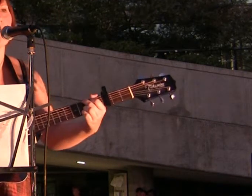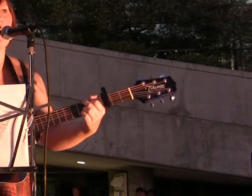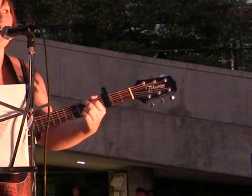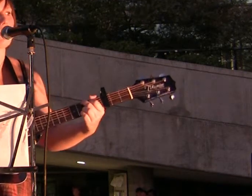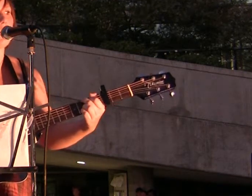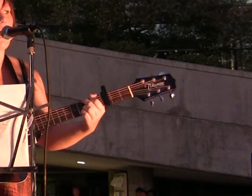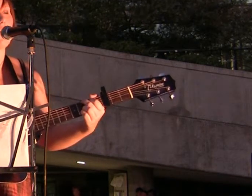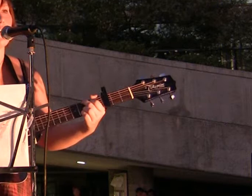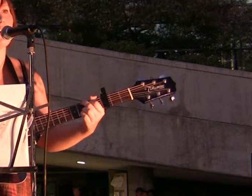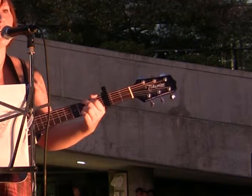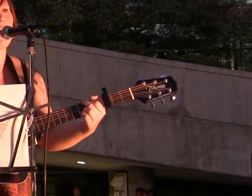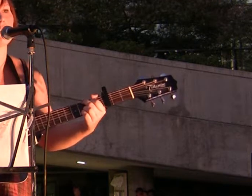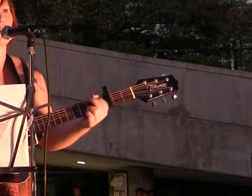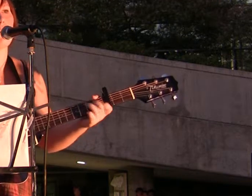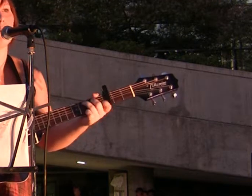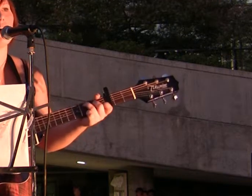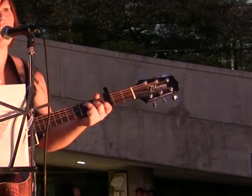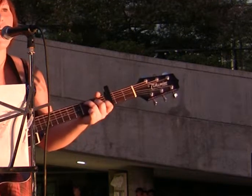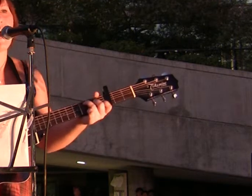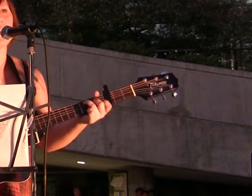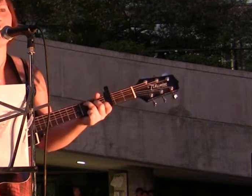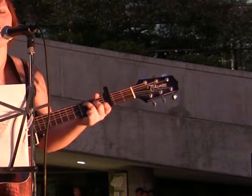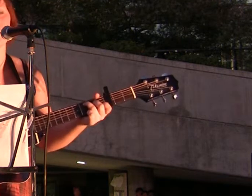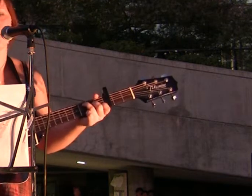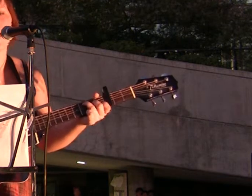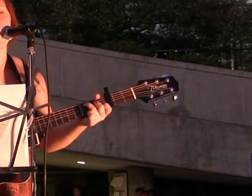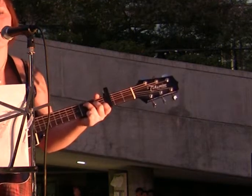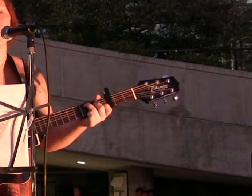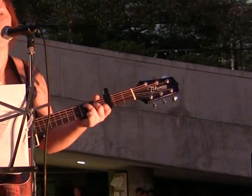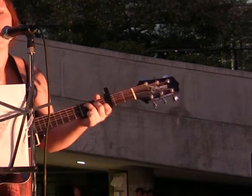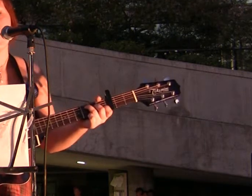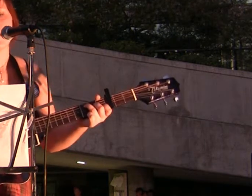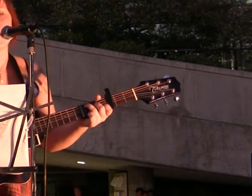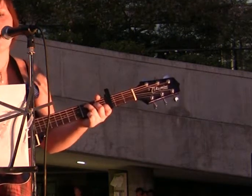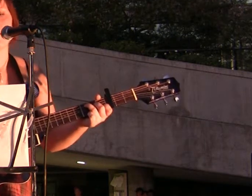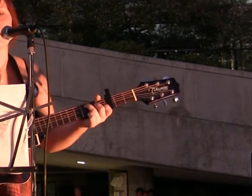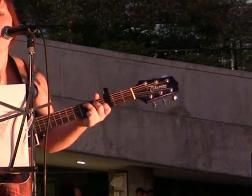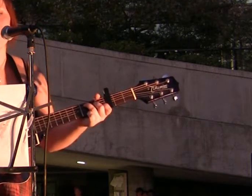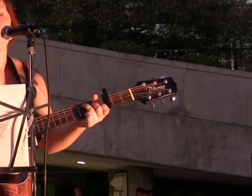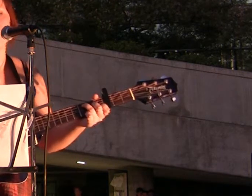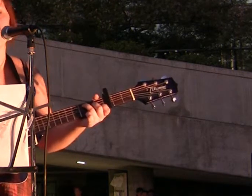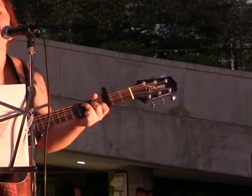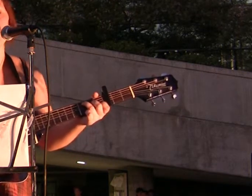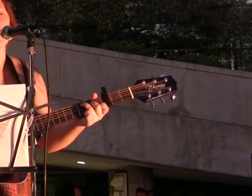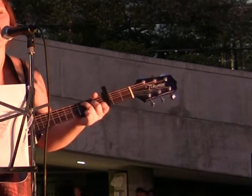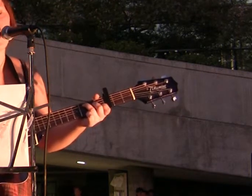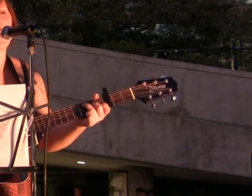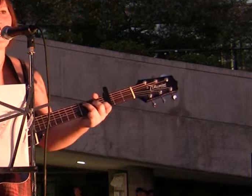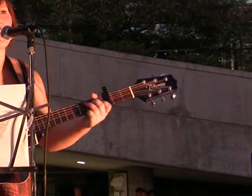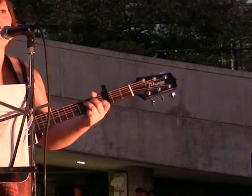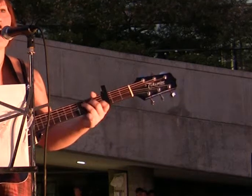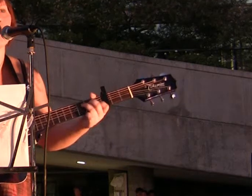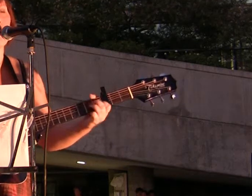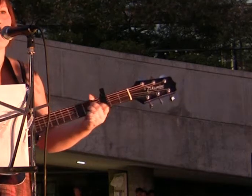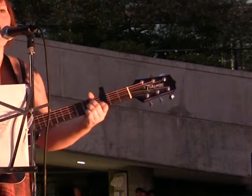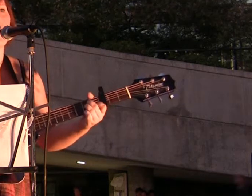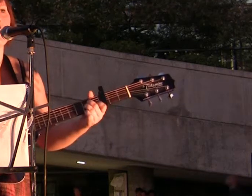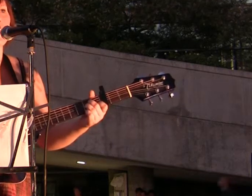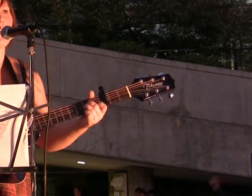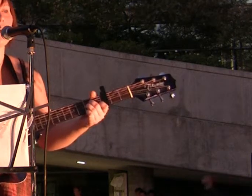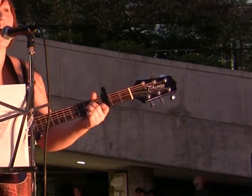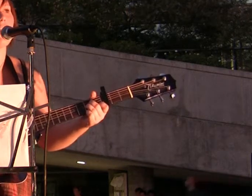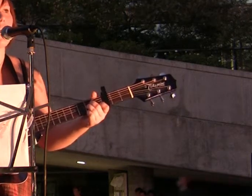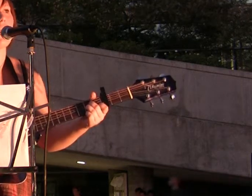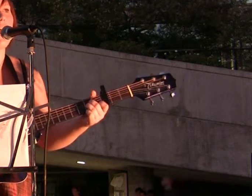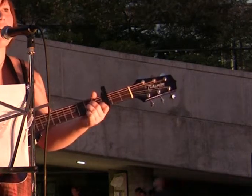stand up all together, cause we put an end to it. Yeah, there'll be no more pointless fighting, no more